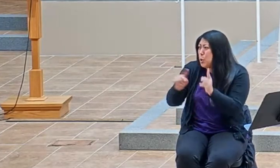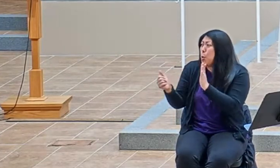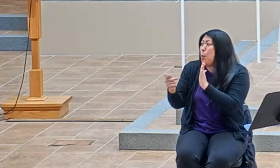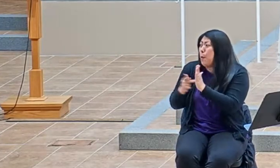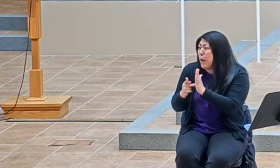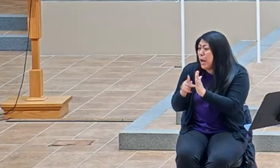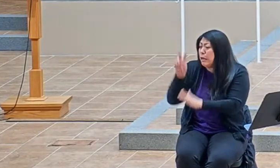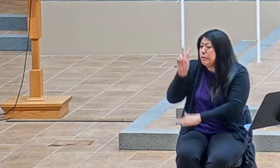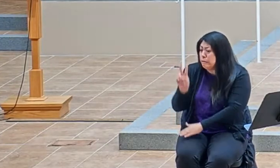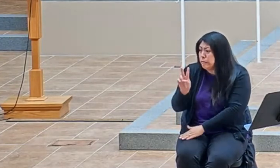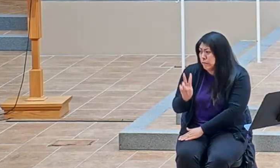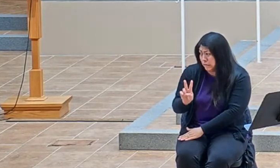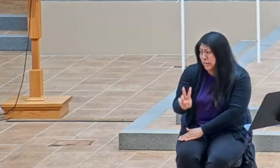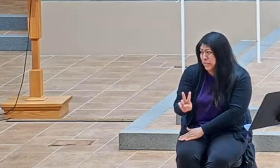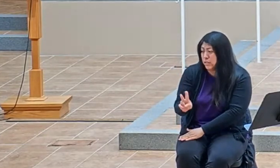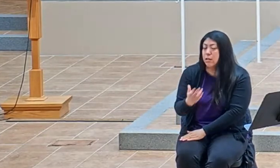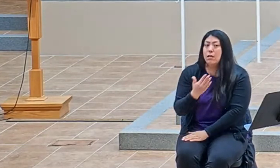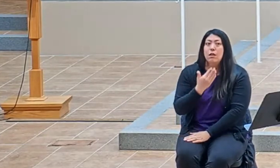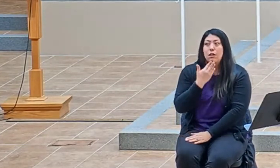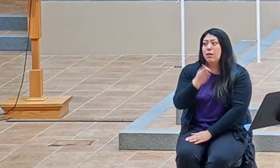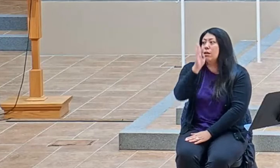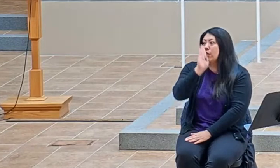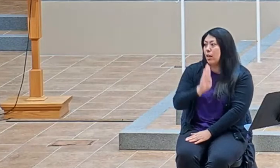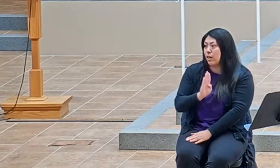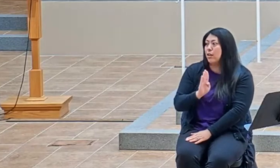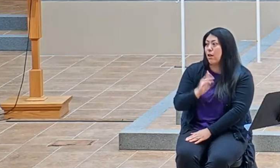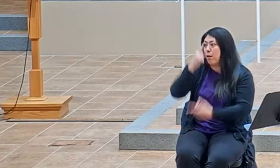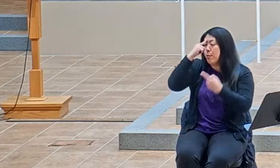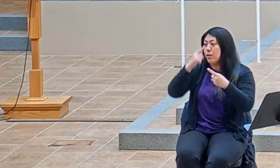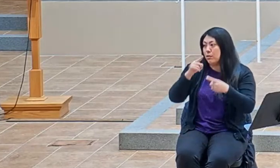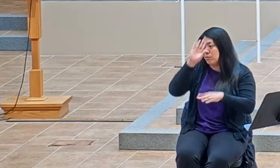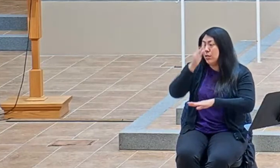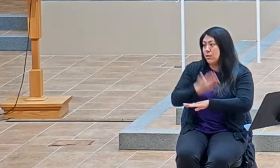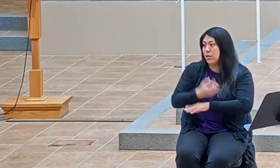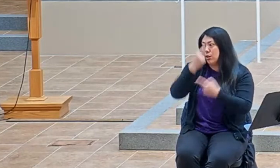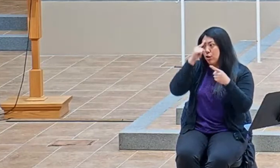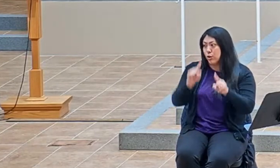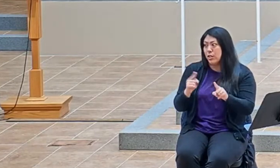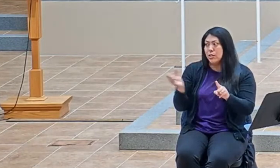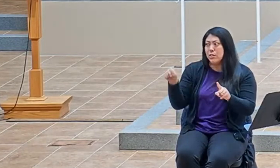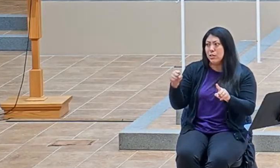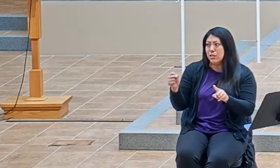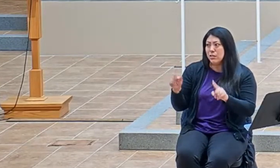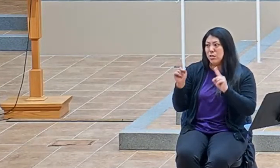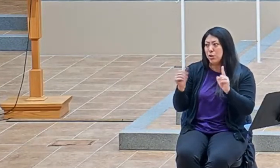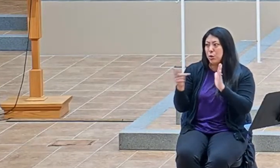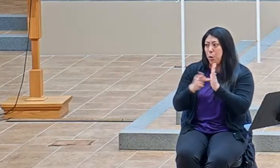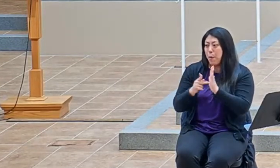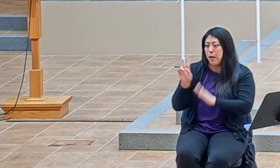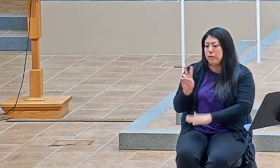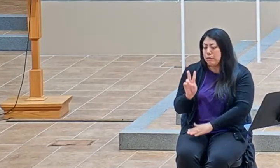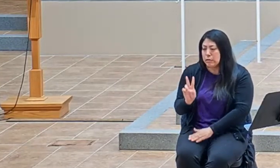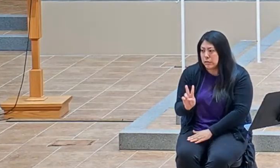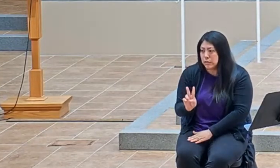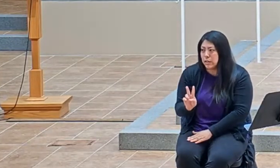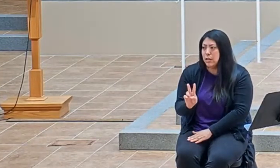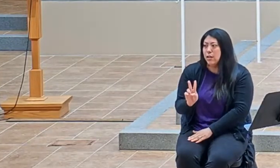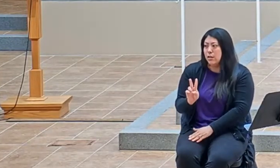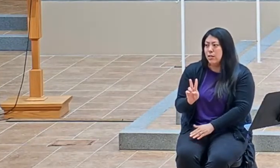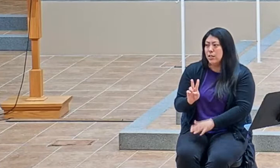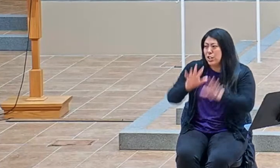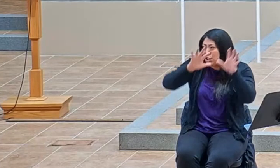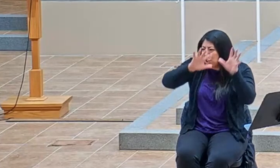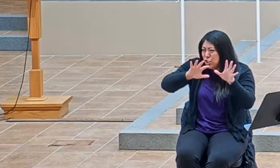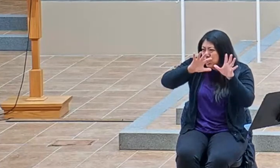turn around. And thank God he agreed with that recommendation. So we did. We turned around, and the